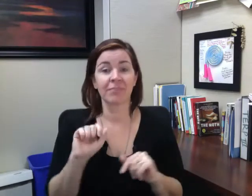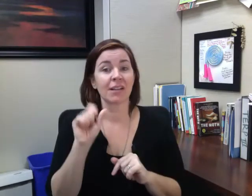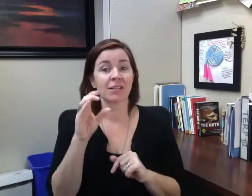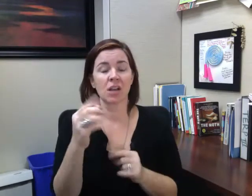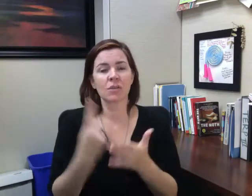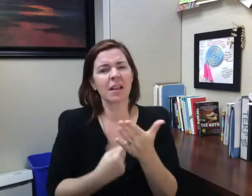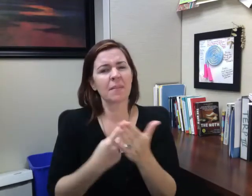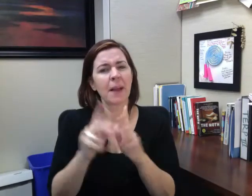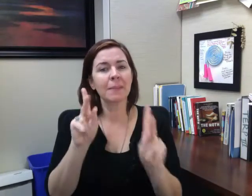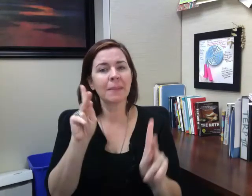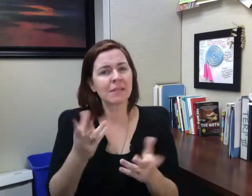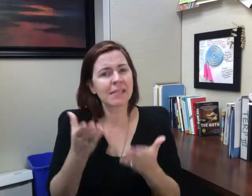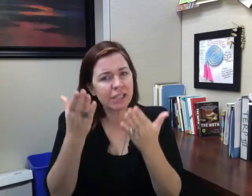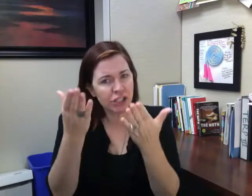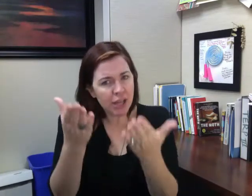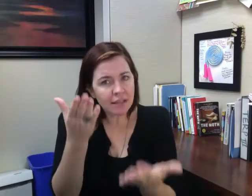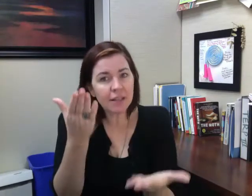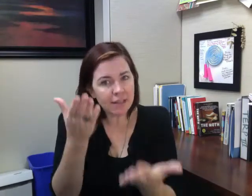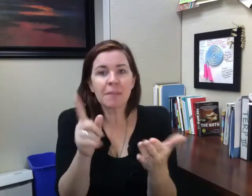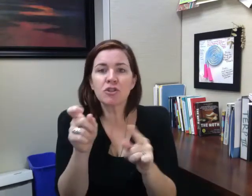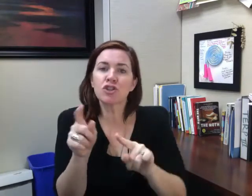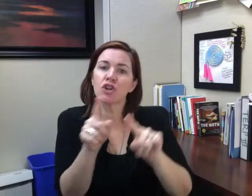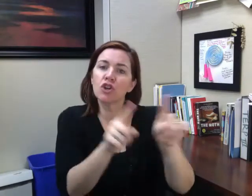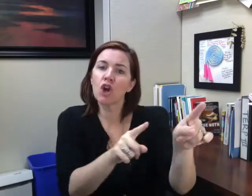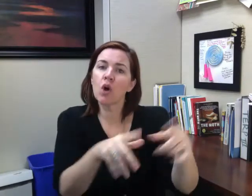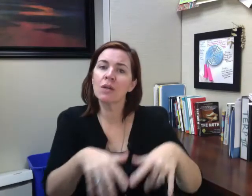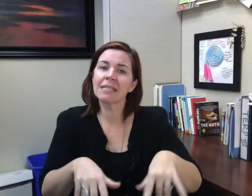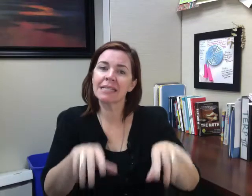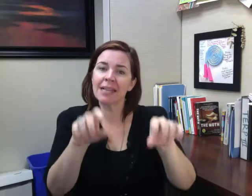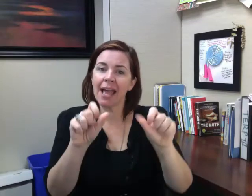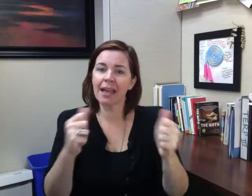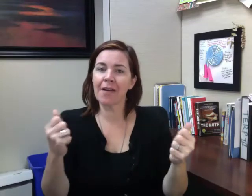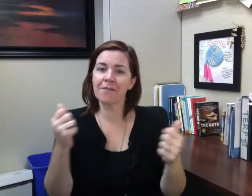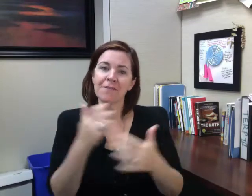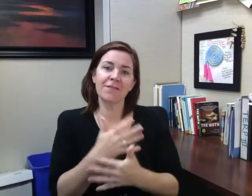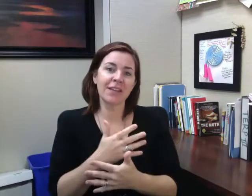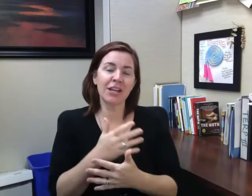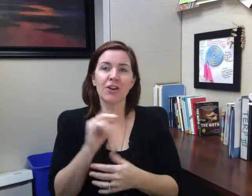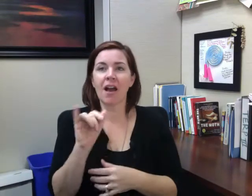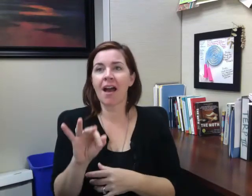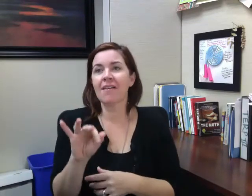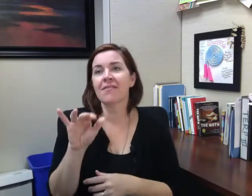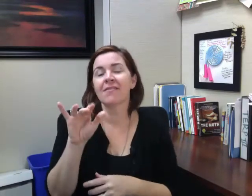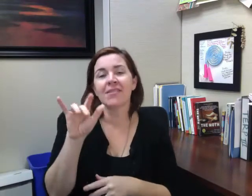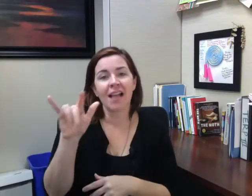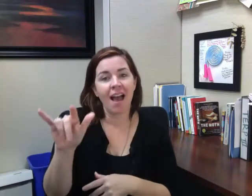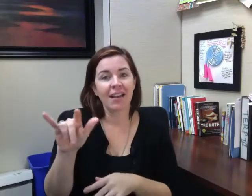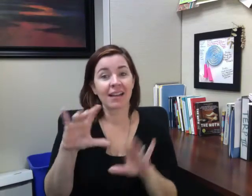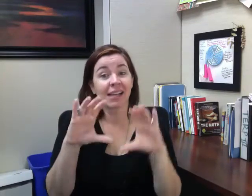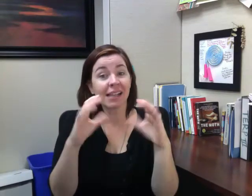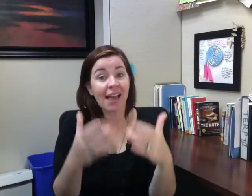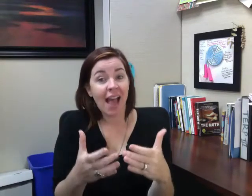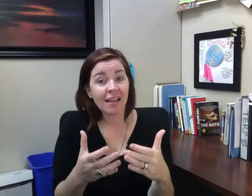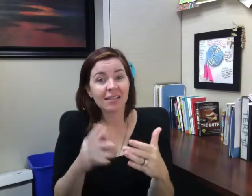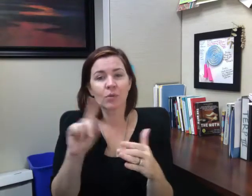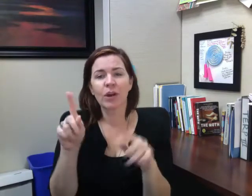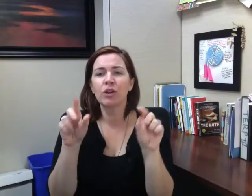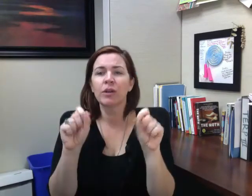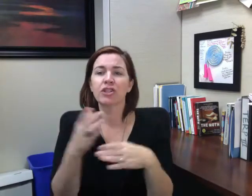classes where you talk about your fears with other people who are also afraid of flying. Well,